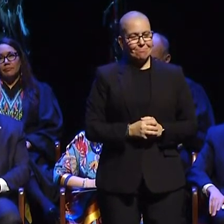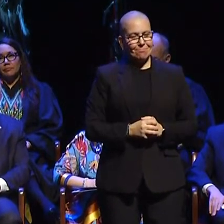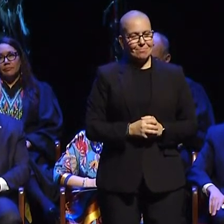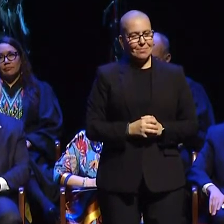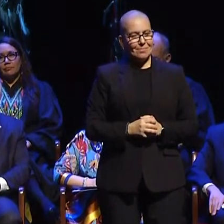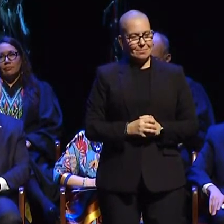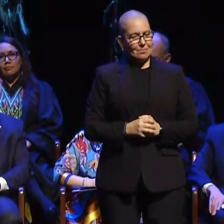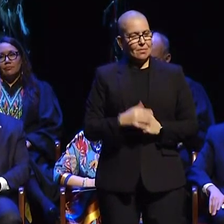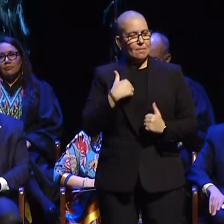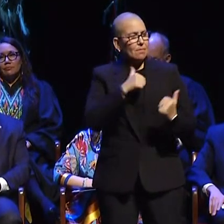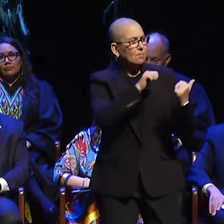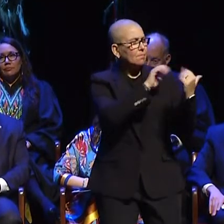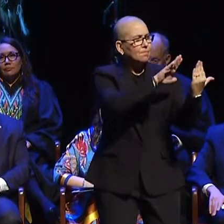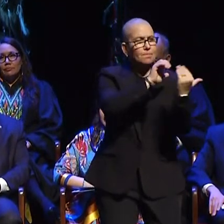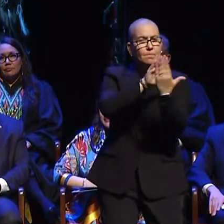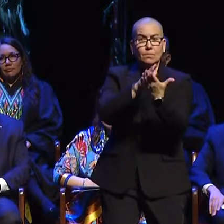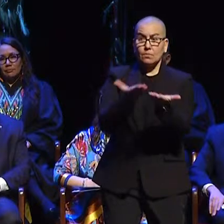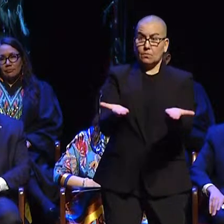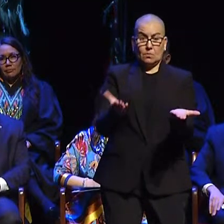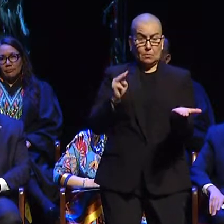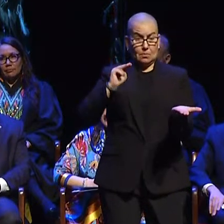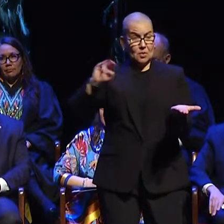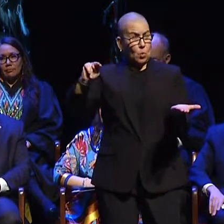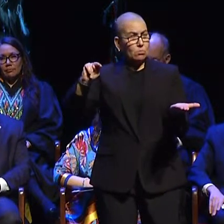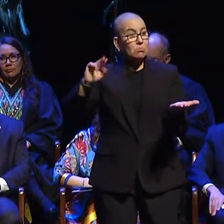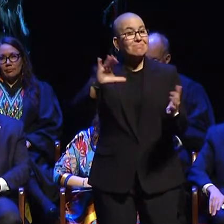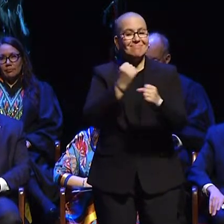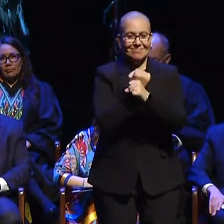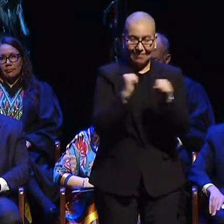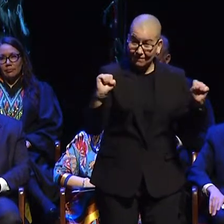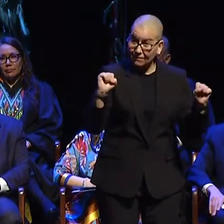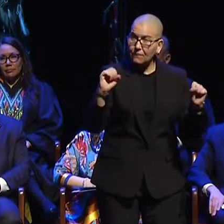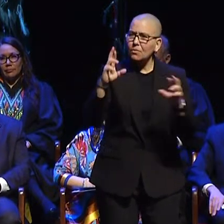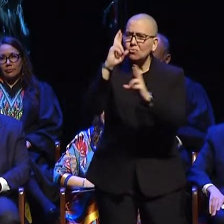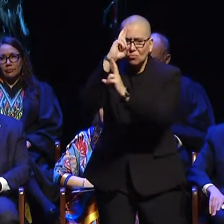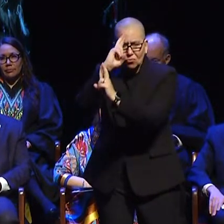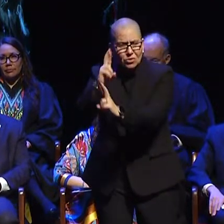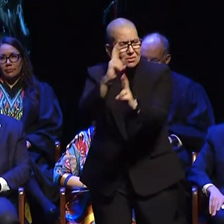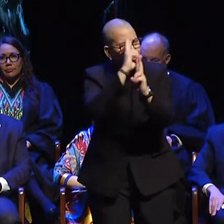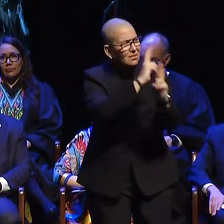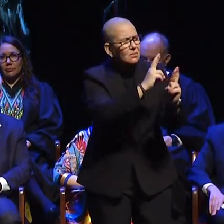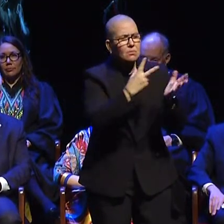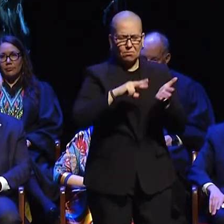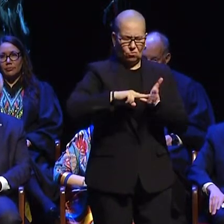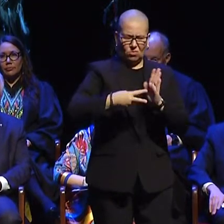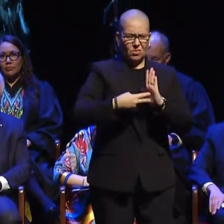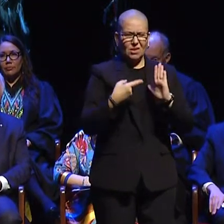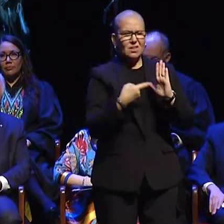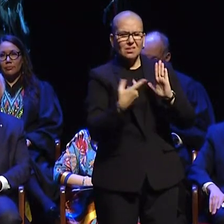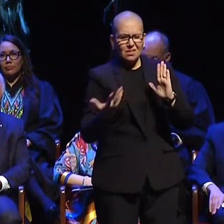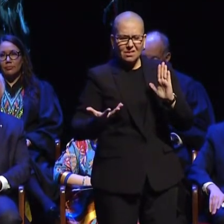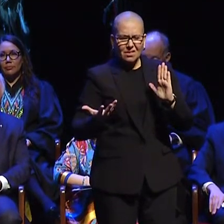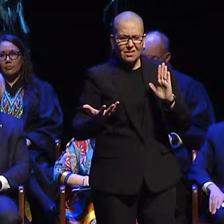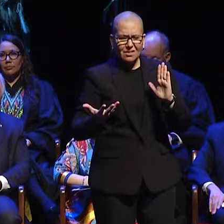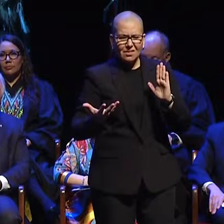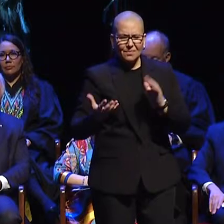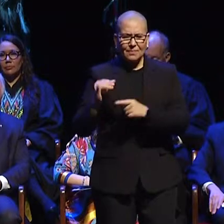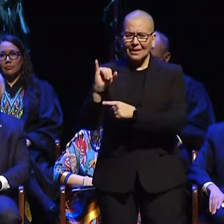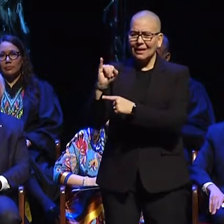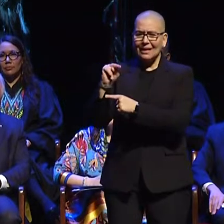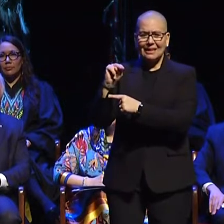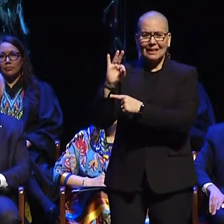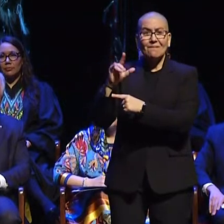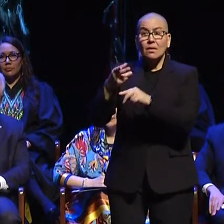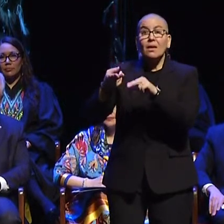live with dignity, safety, and respect. And that means a few things specifically. Fighting inflation by